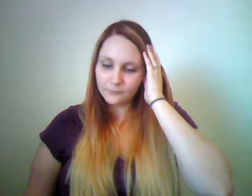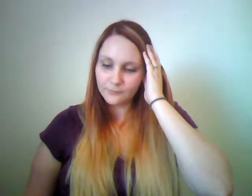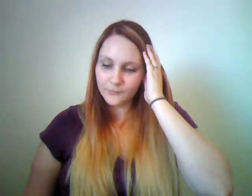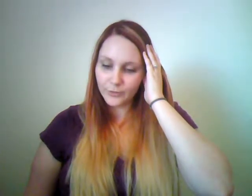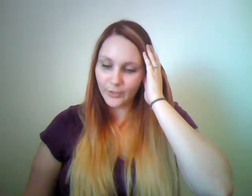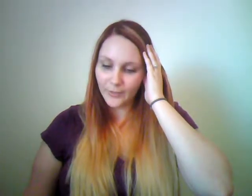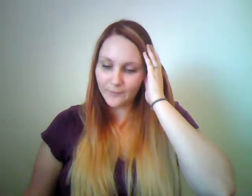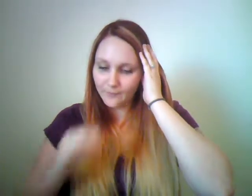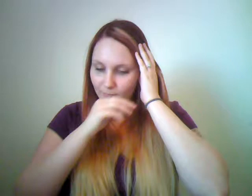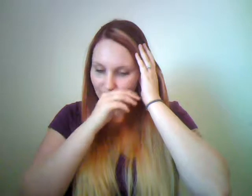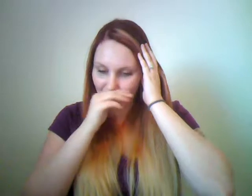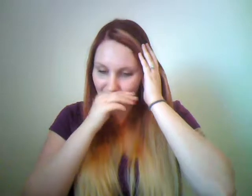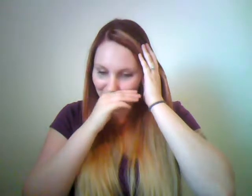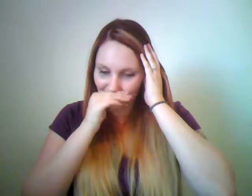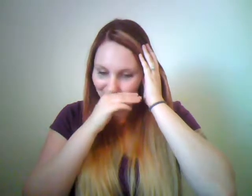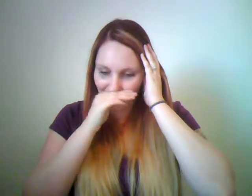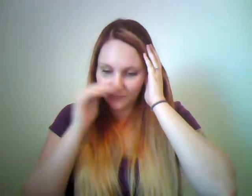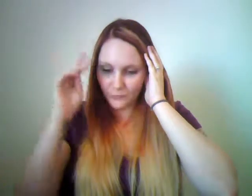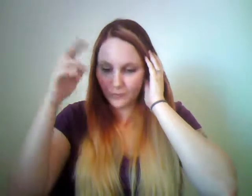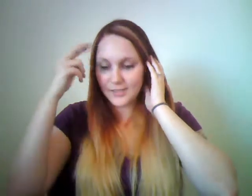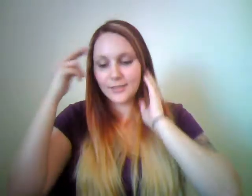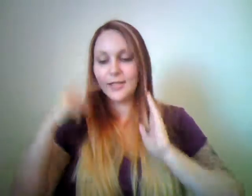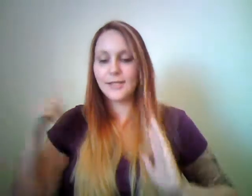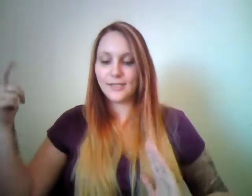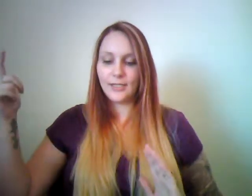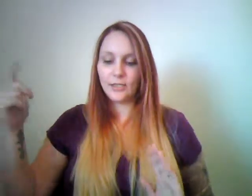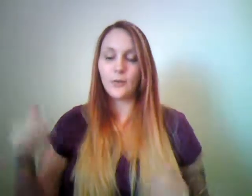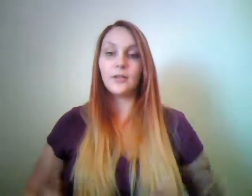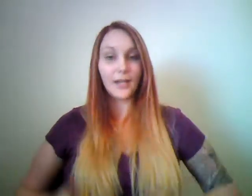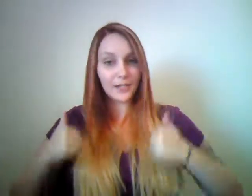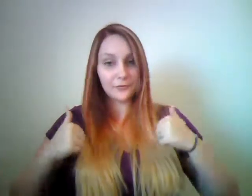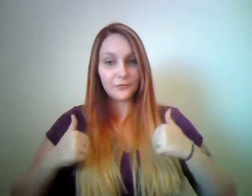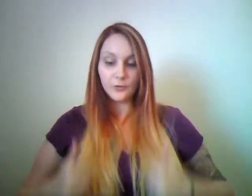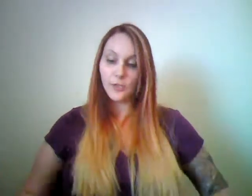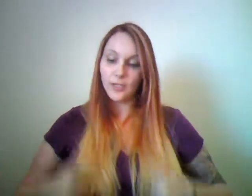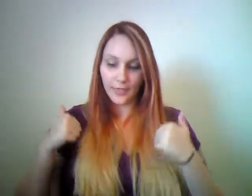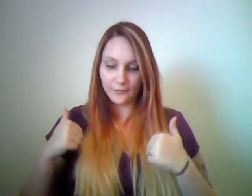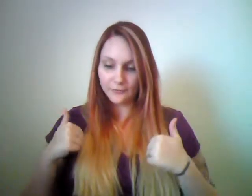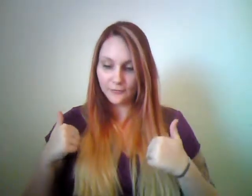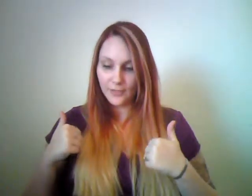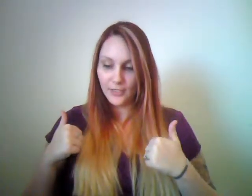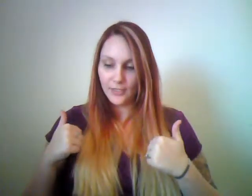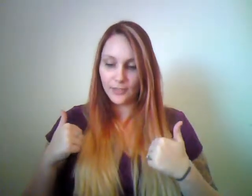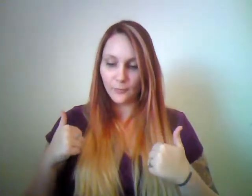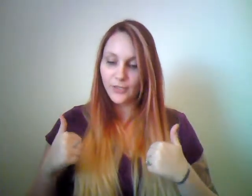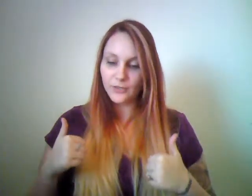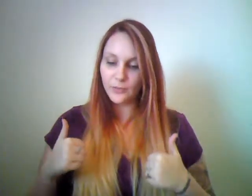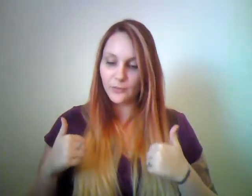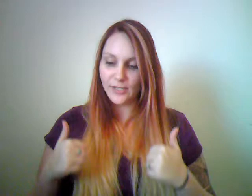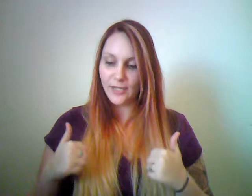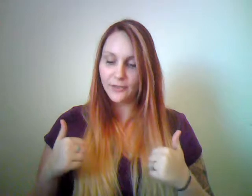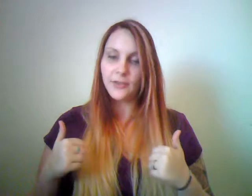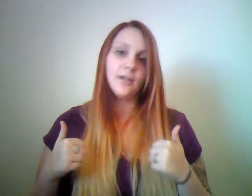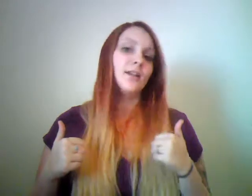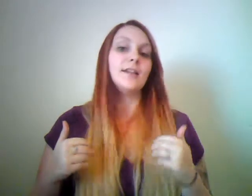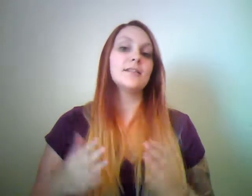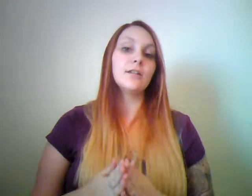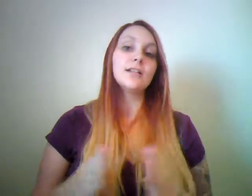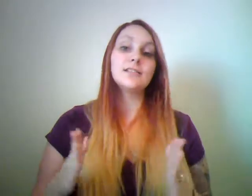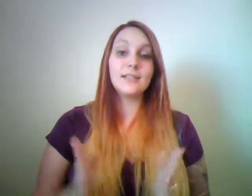So anyway, yeah. The reason that I sing, you are life, you are life. With you, death has lost its